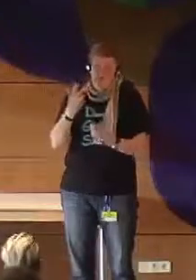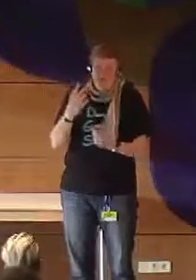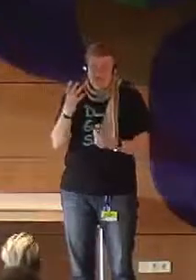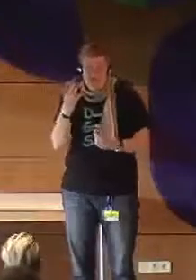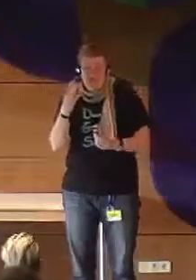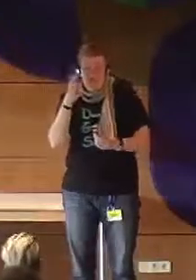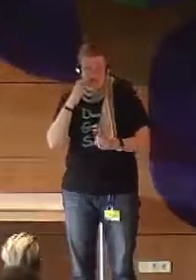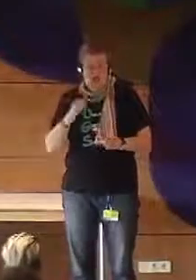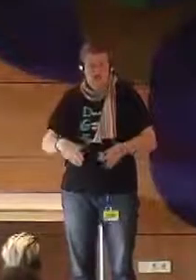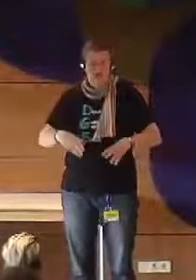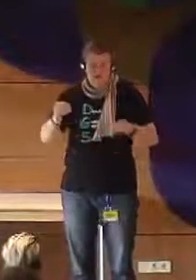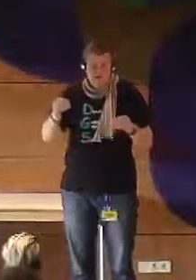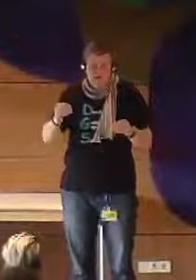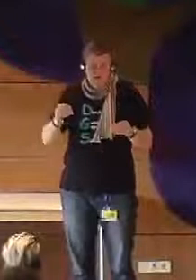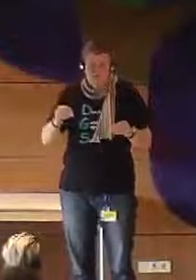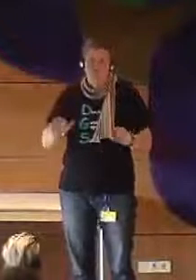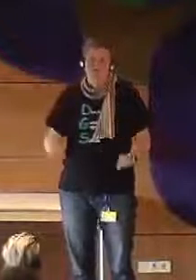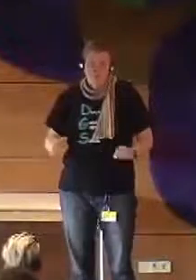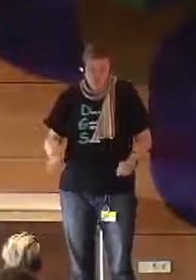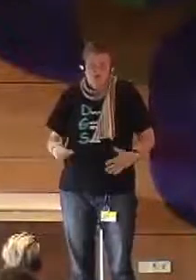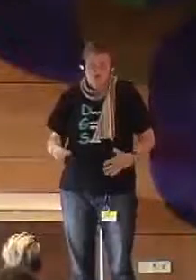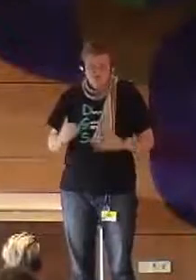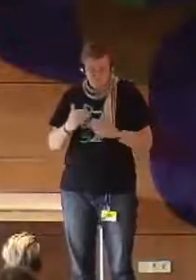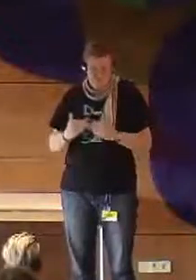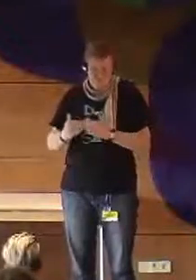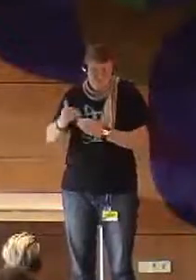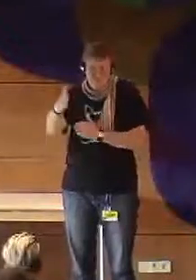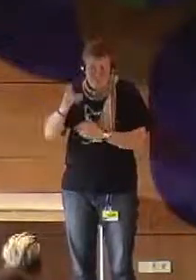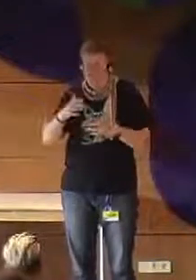in a wheelchair bound or with significant reduced.